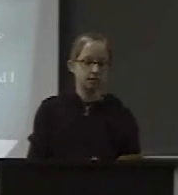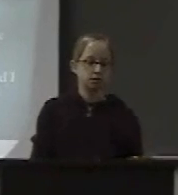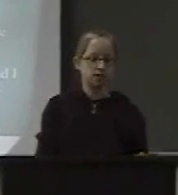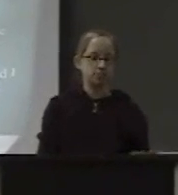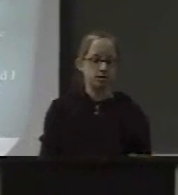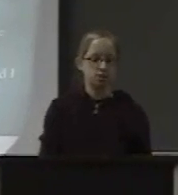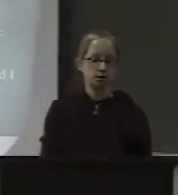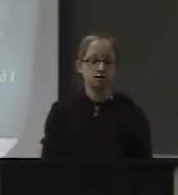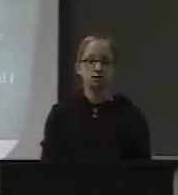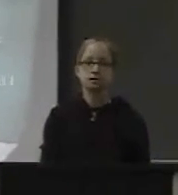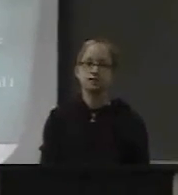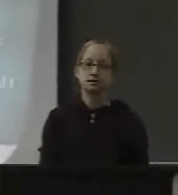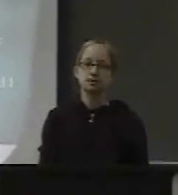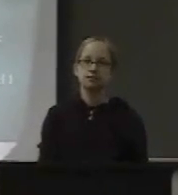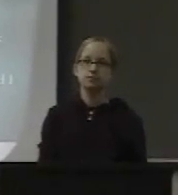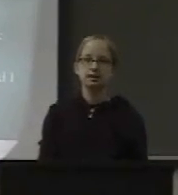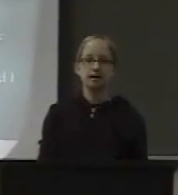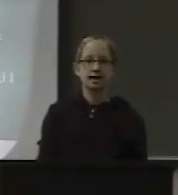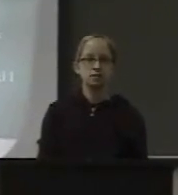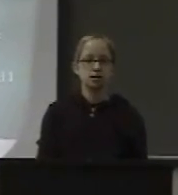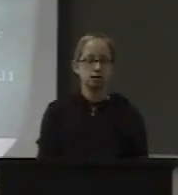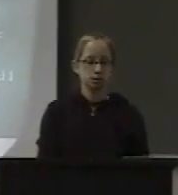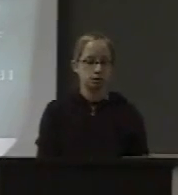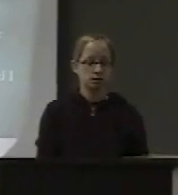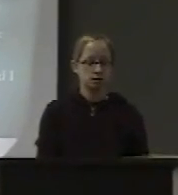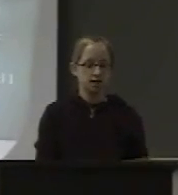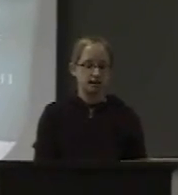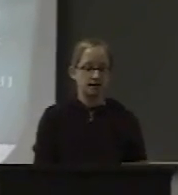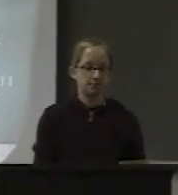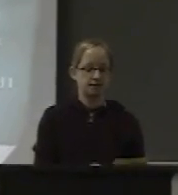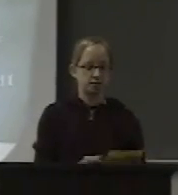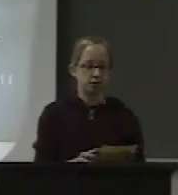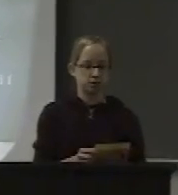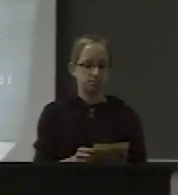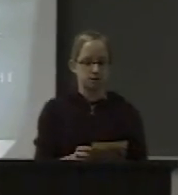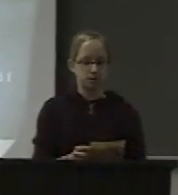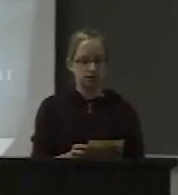English language. It also consists of unique hand gestures and facial expressions.